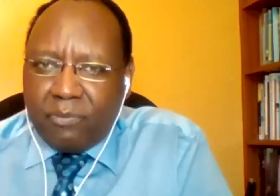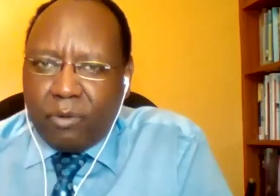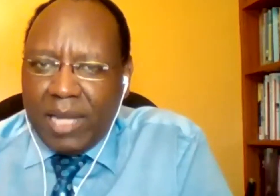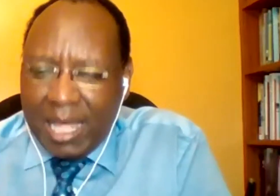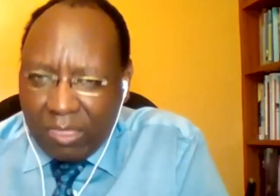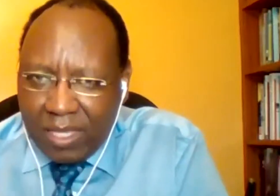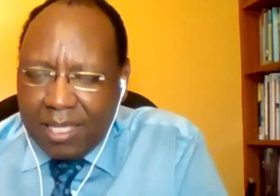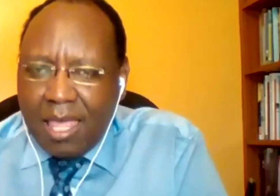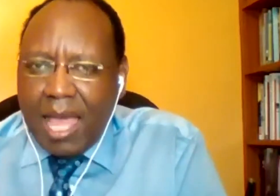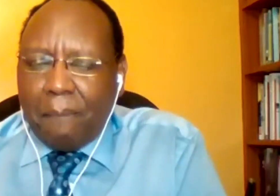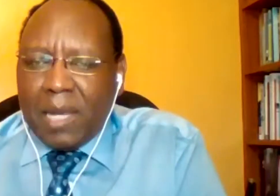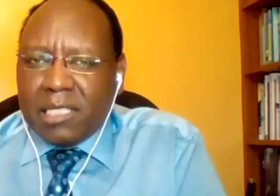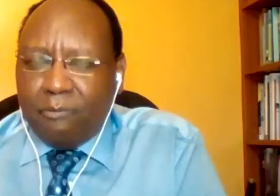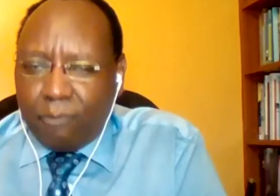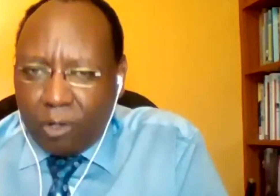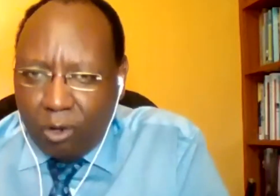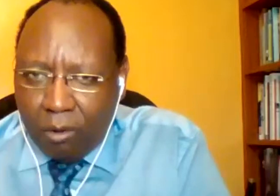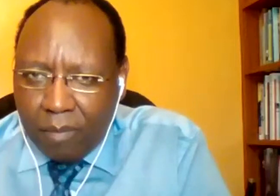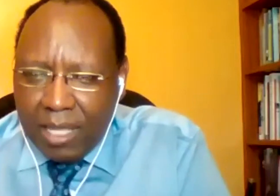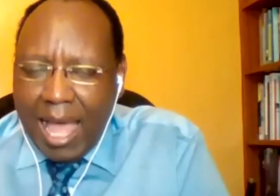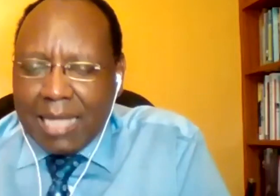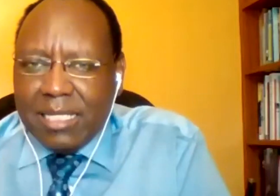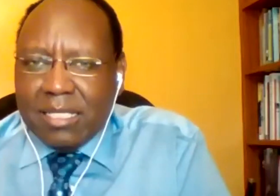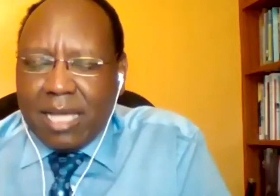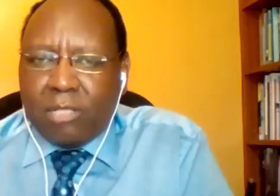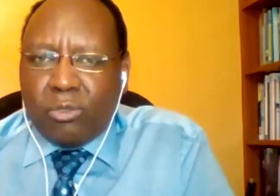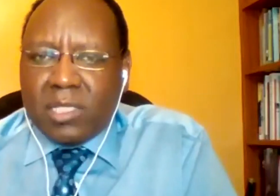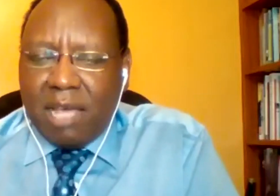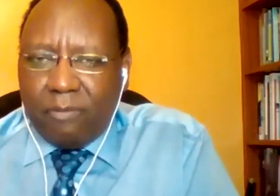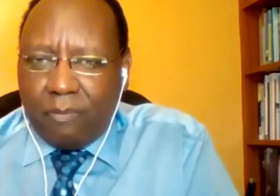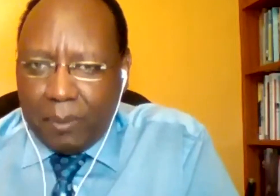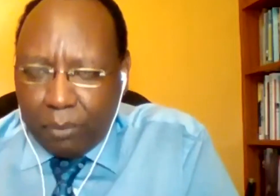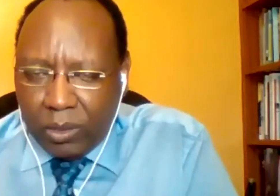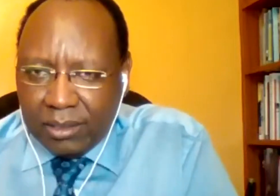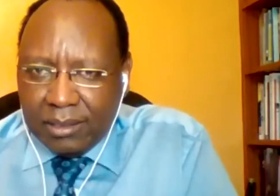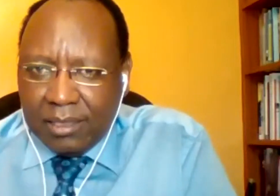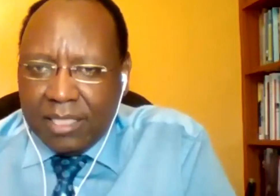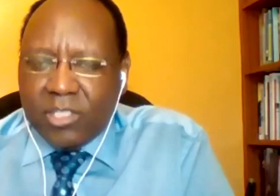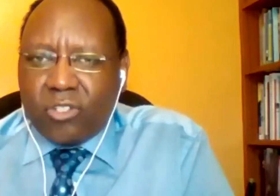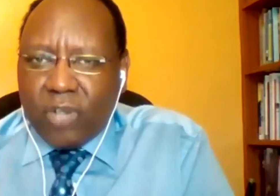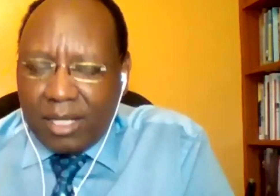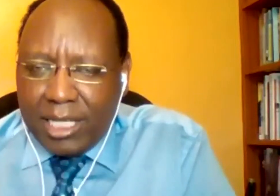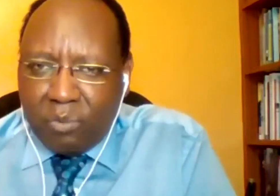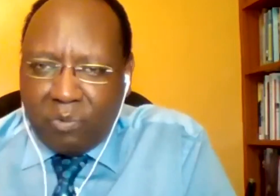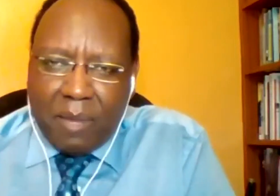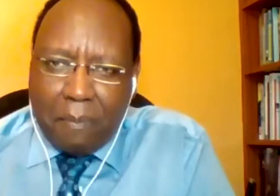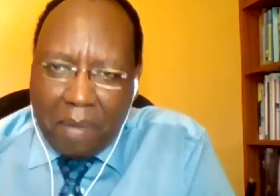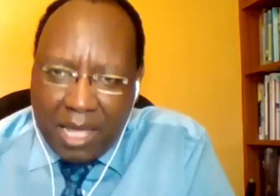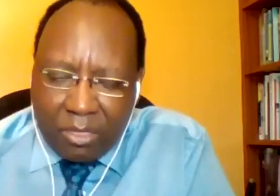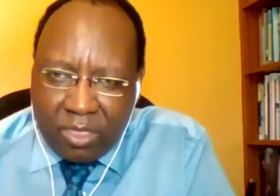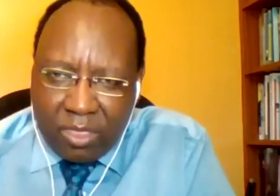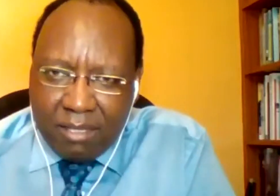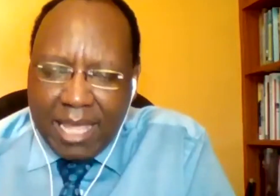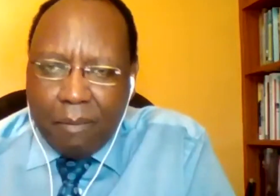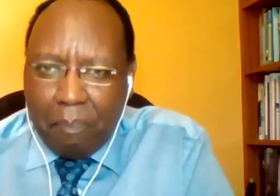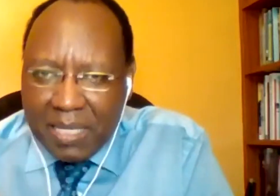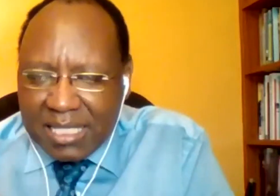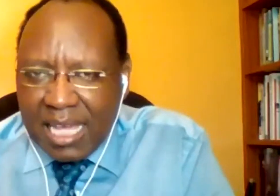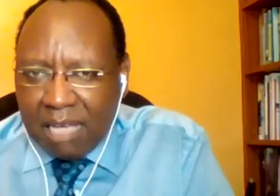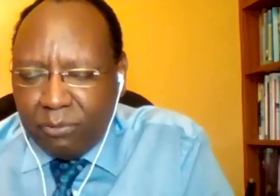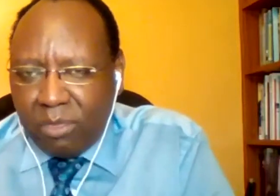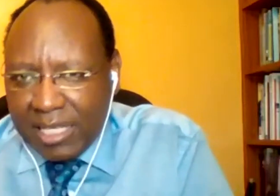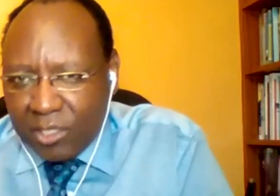buying? You wonder, how come? And the way I thought I had this locked in. So if you've ever